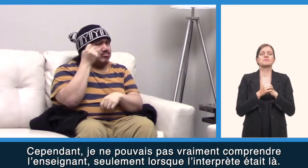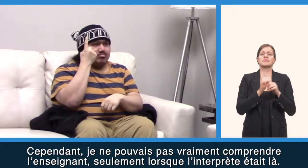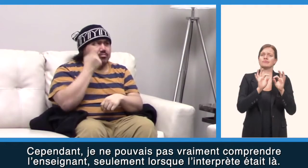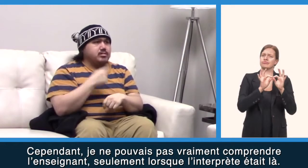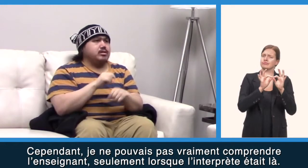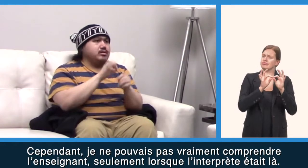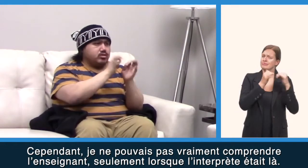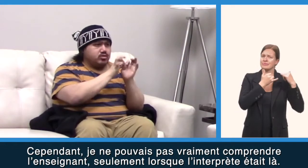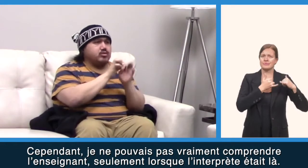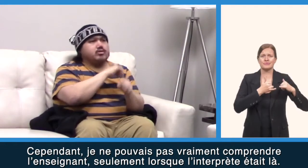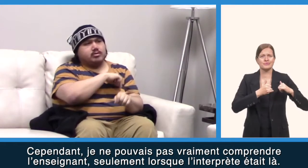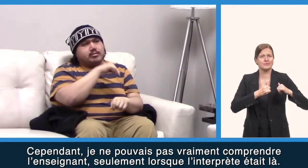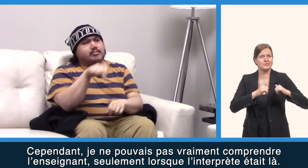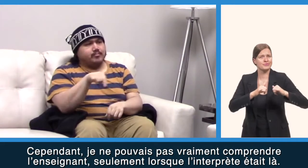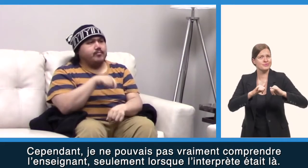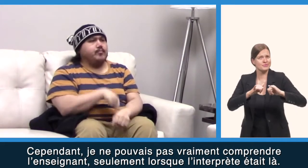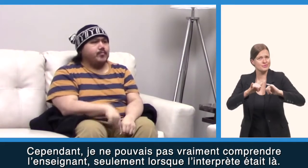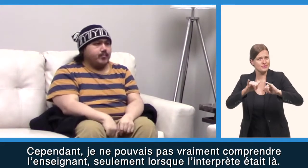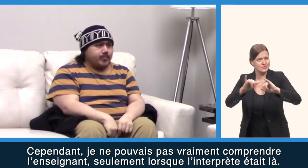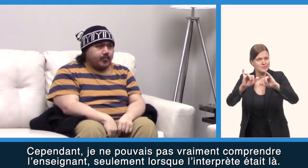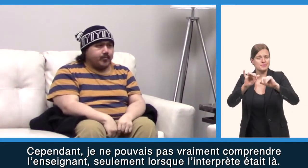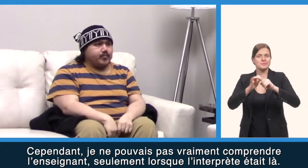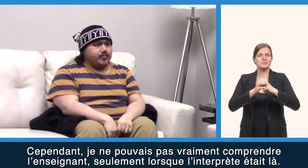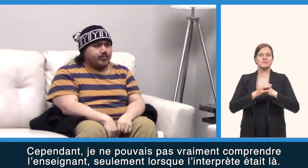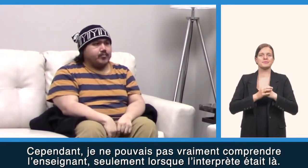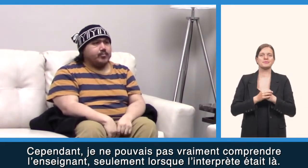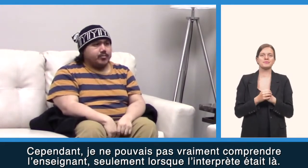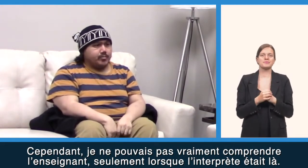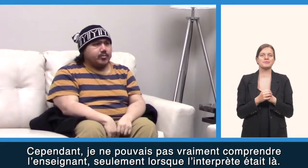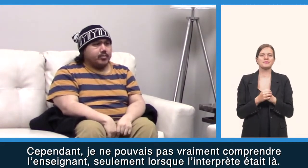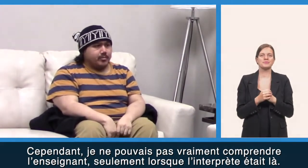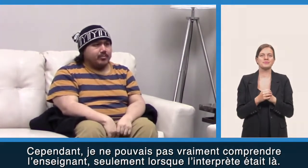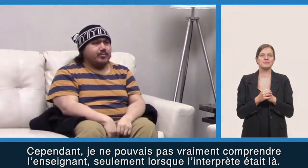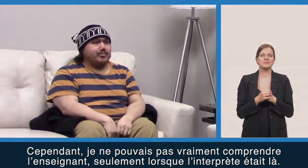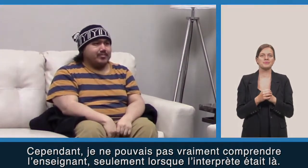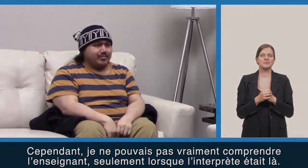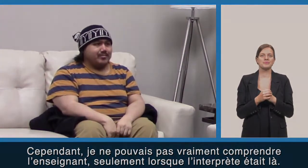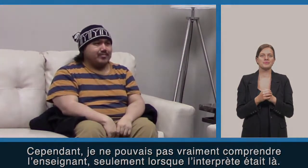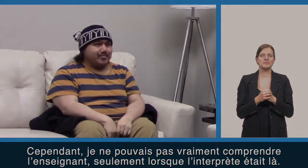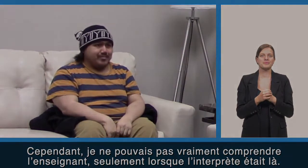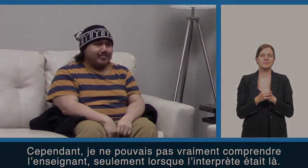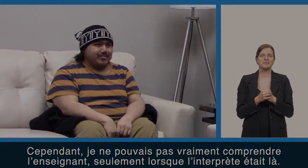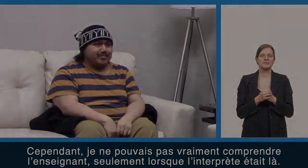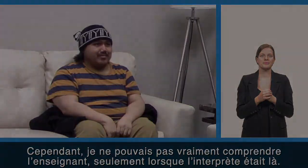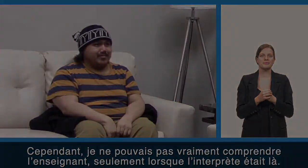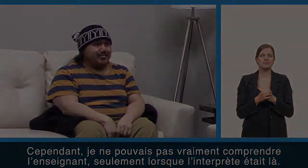And I couldn't really understand the teacher though, only when the interpreter was there.